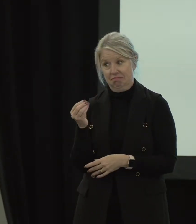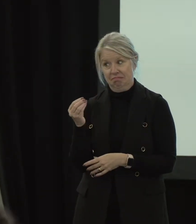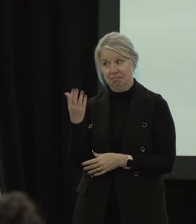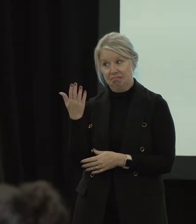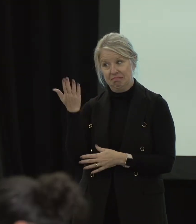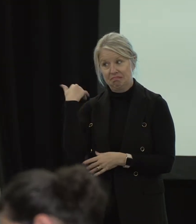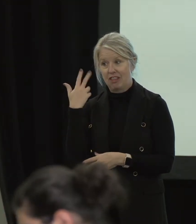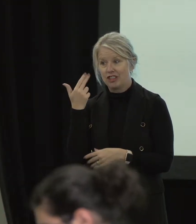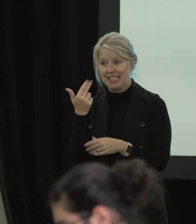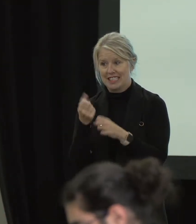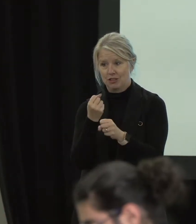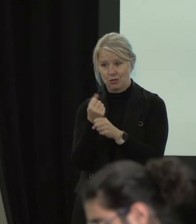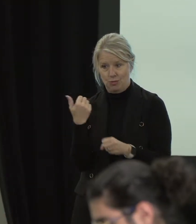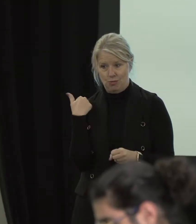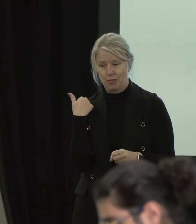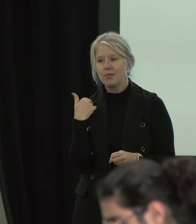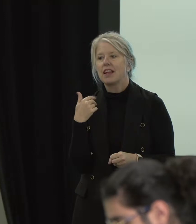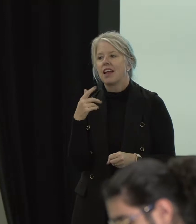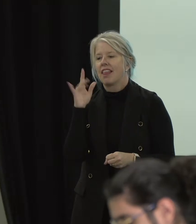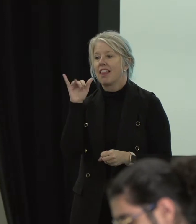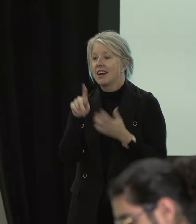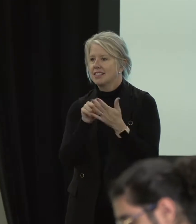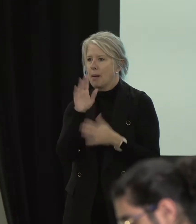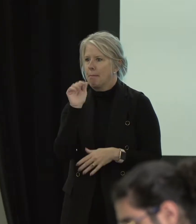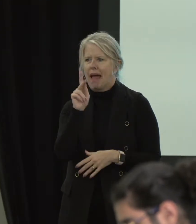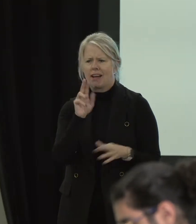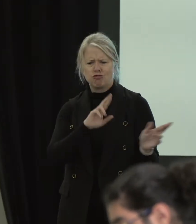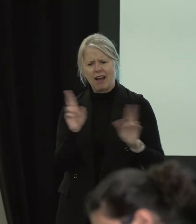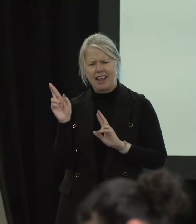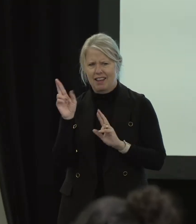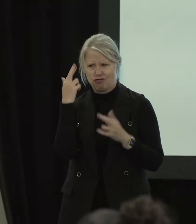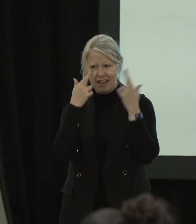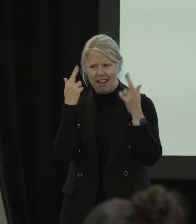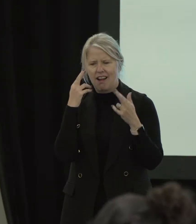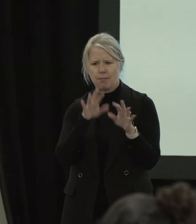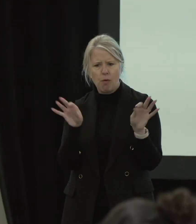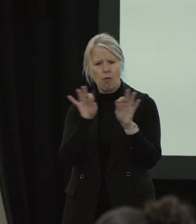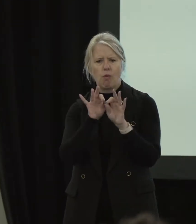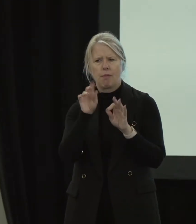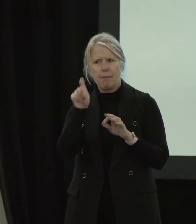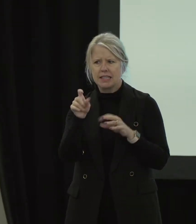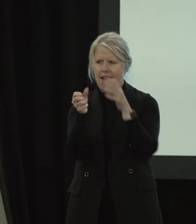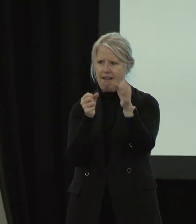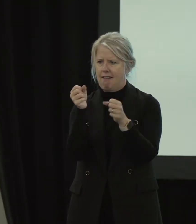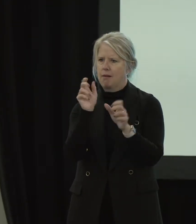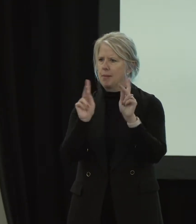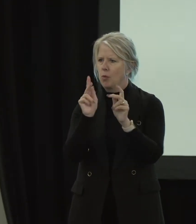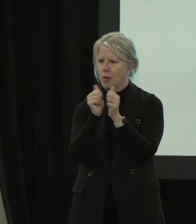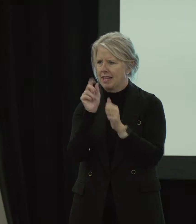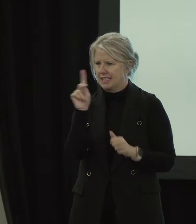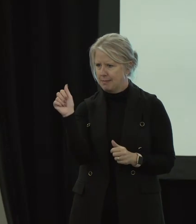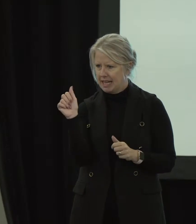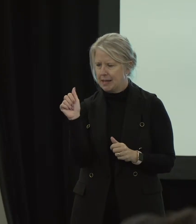years ago. And at that time, the bank was already realizing the importance of hiring people with